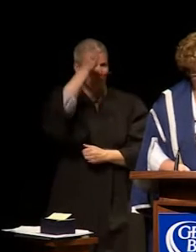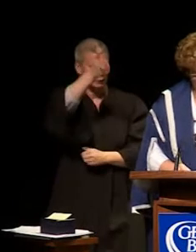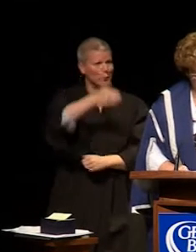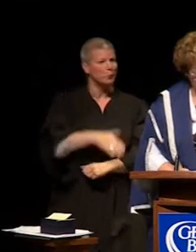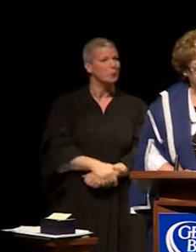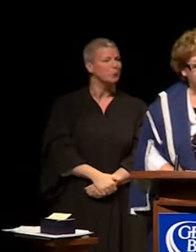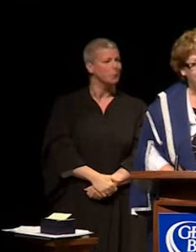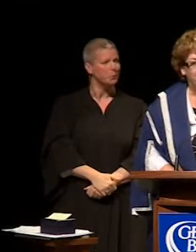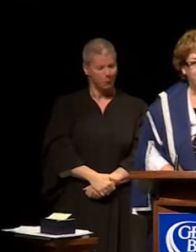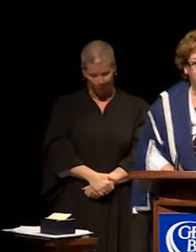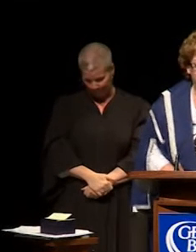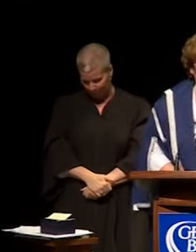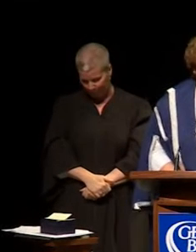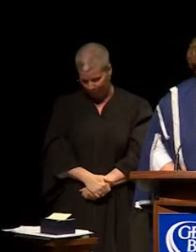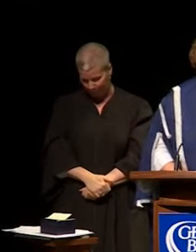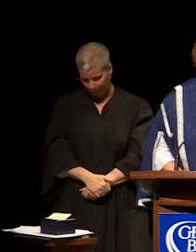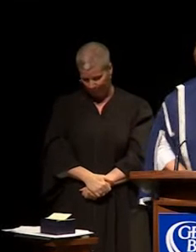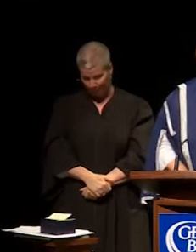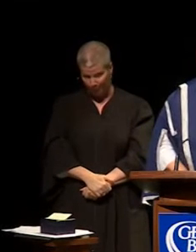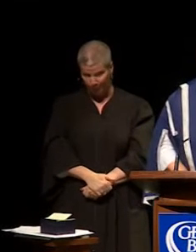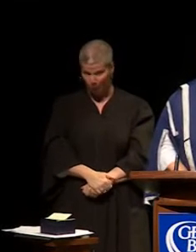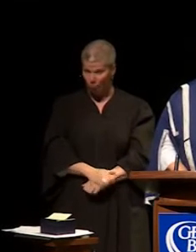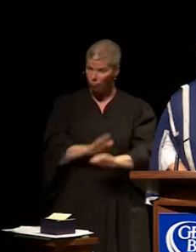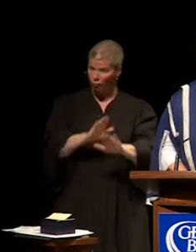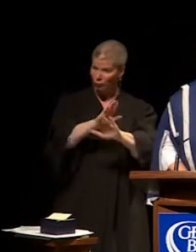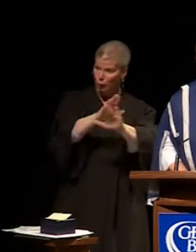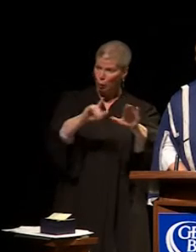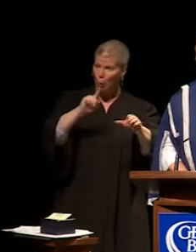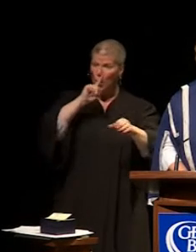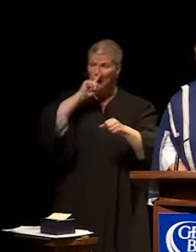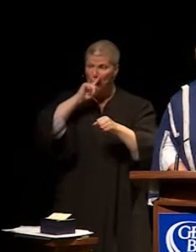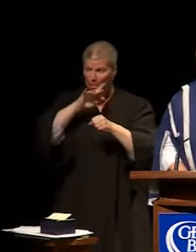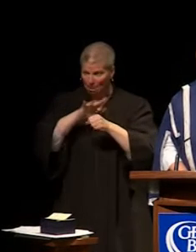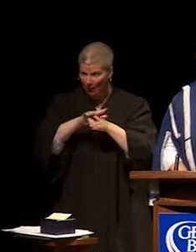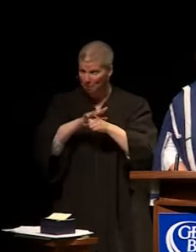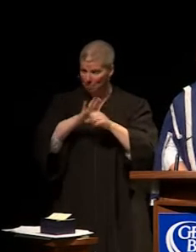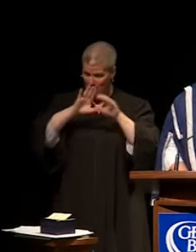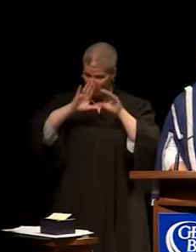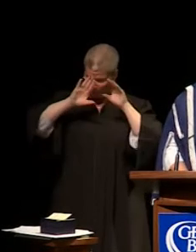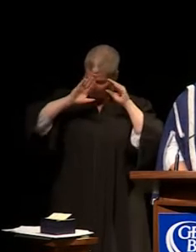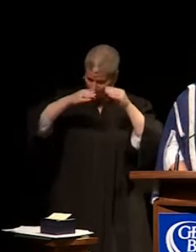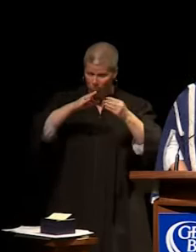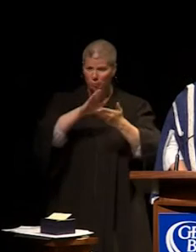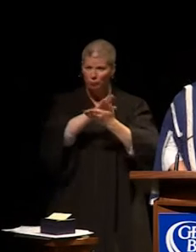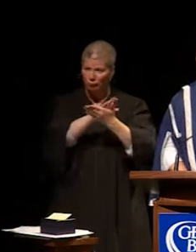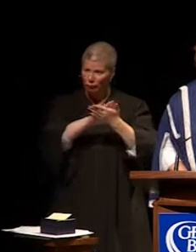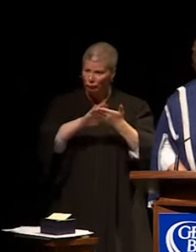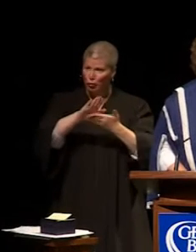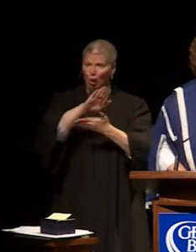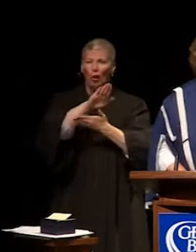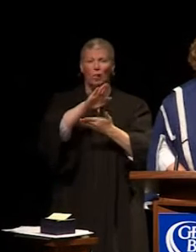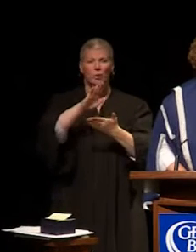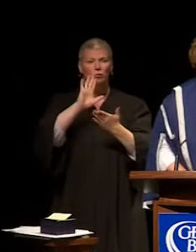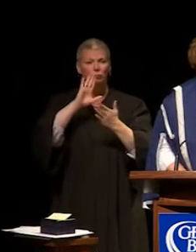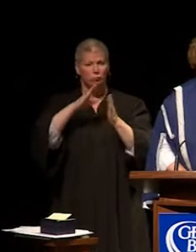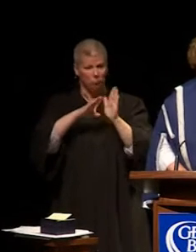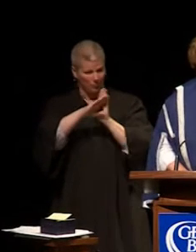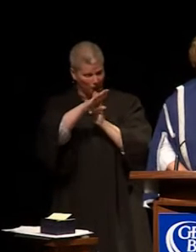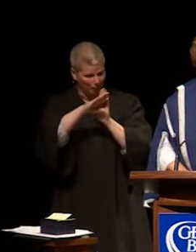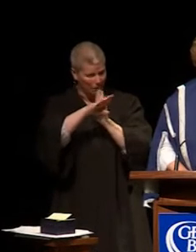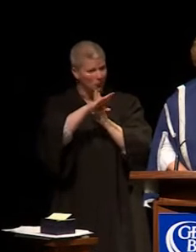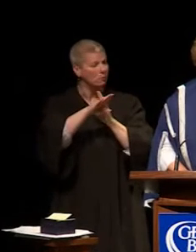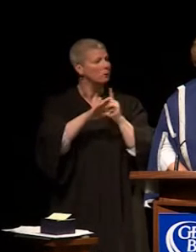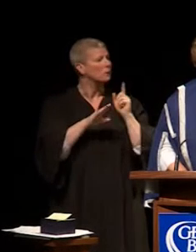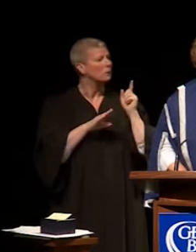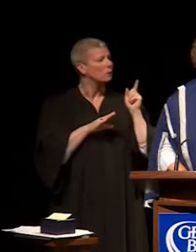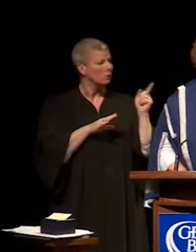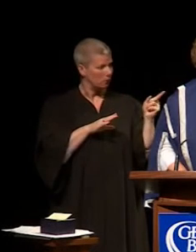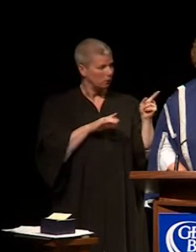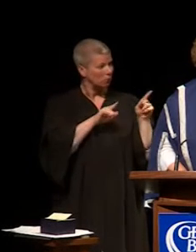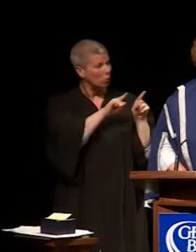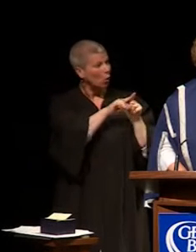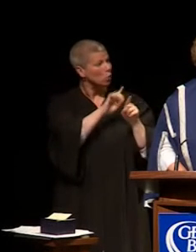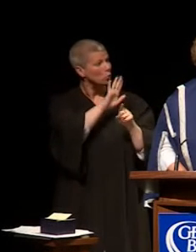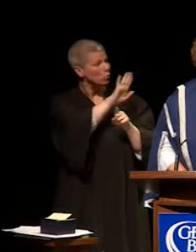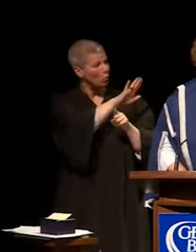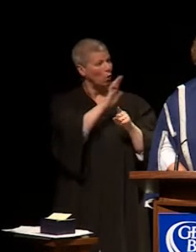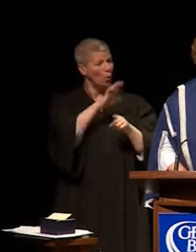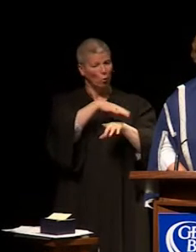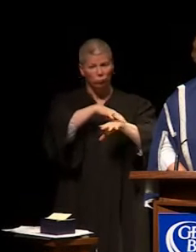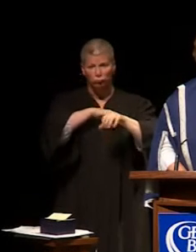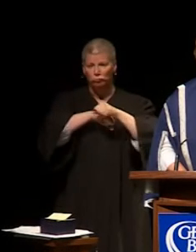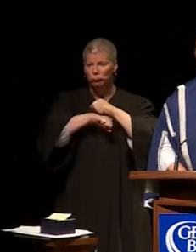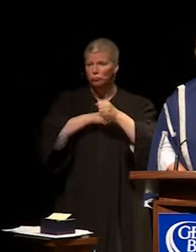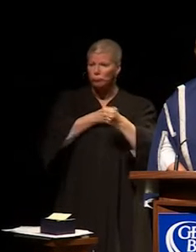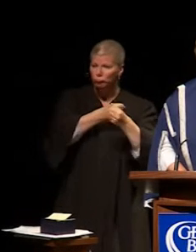forward. Your commitment to advancing education and professional development in your field, as well as your philanthropic efforts,